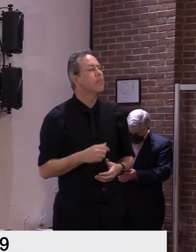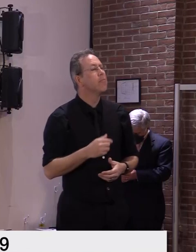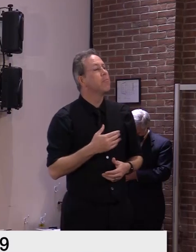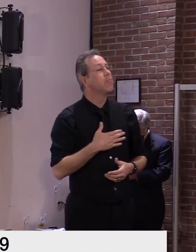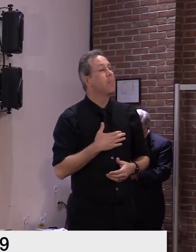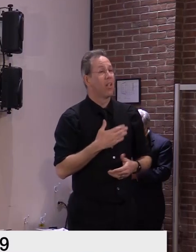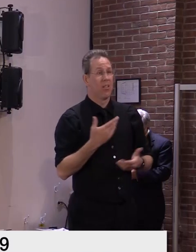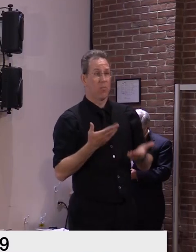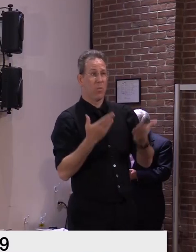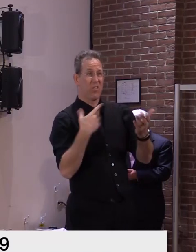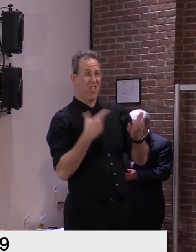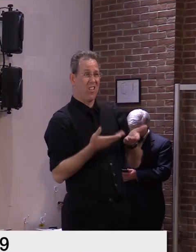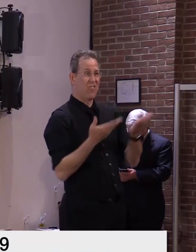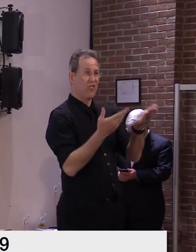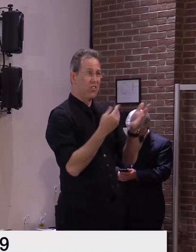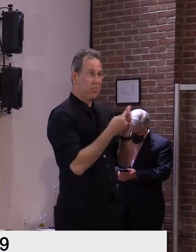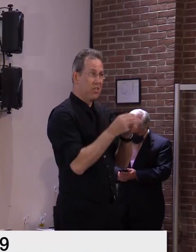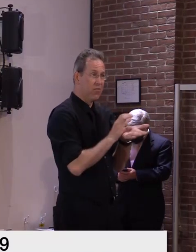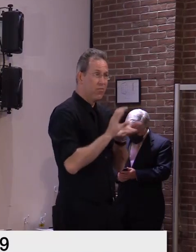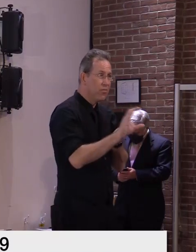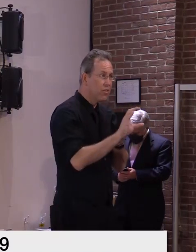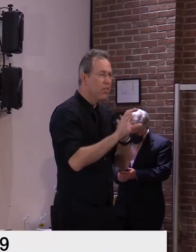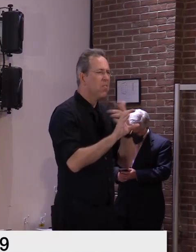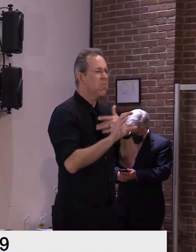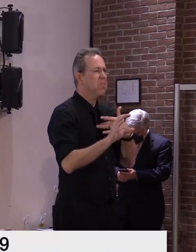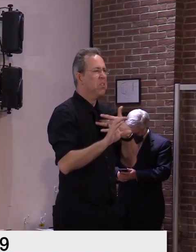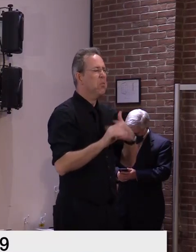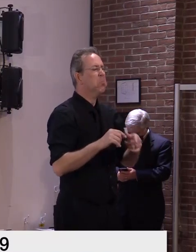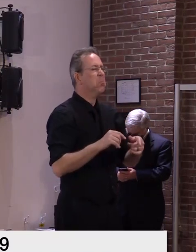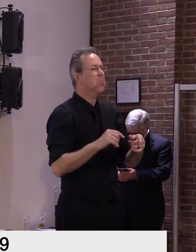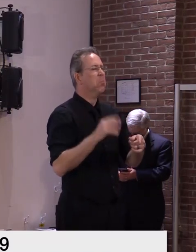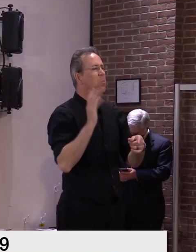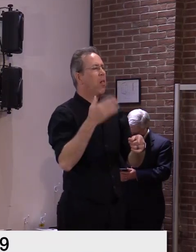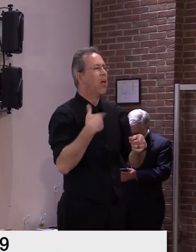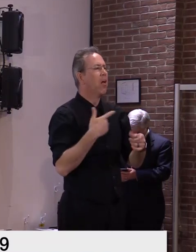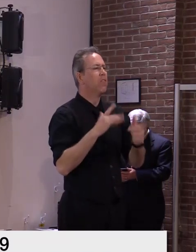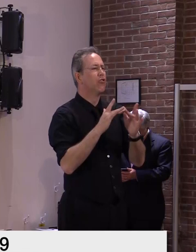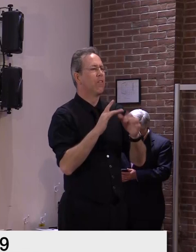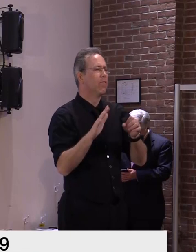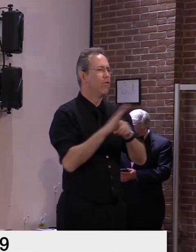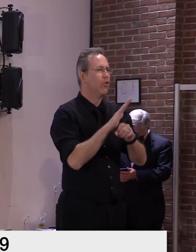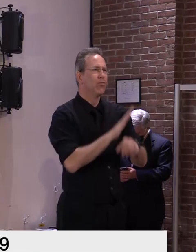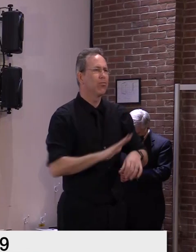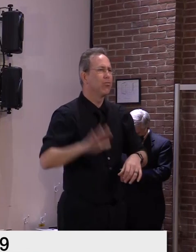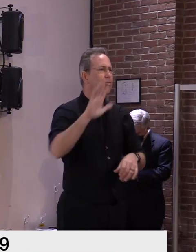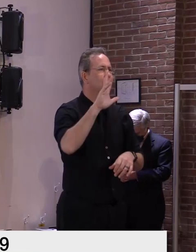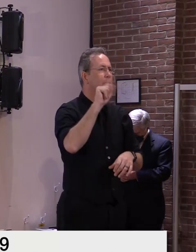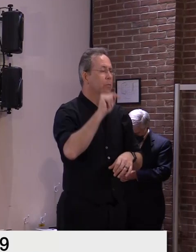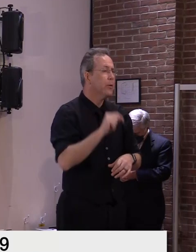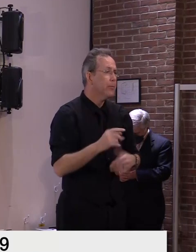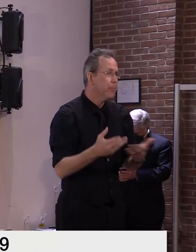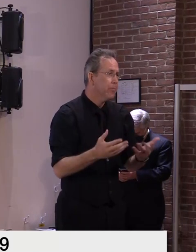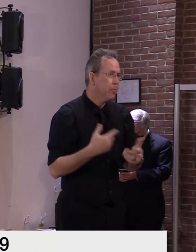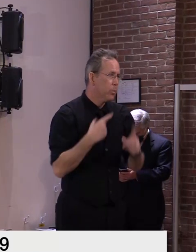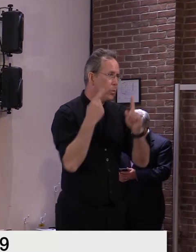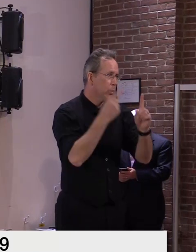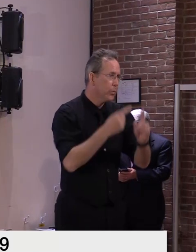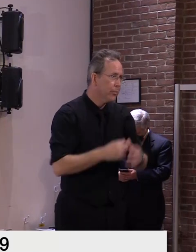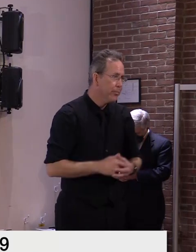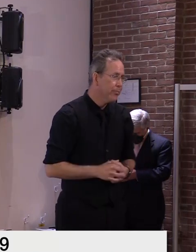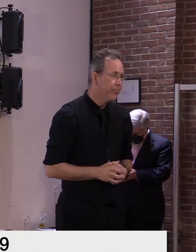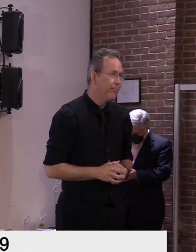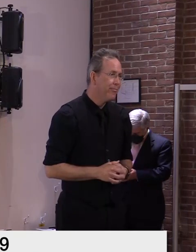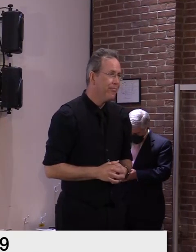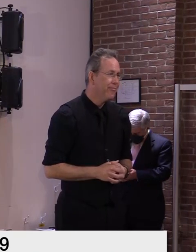would get broadband to the vast majority of Vermonters. But